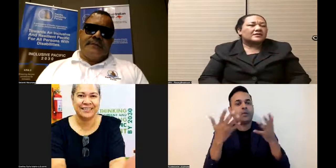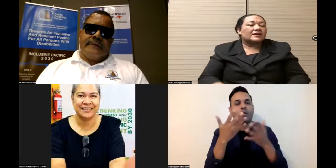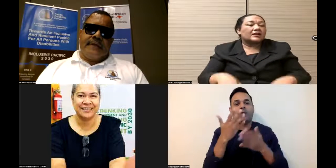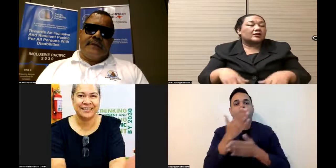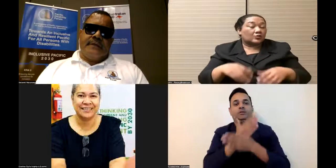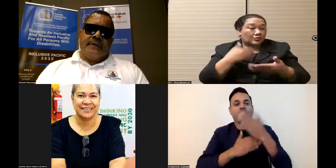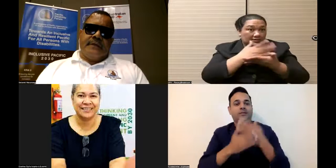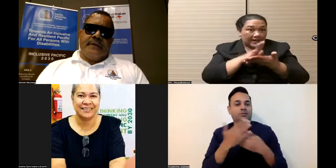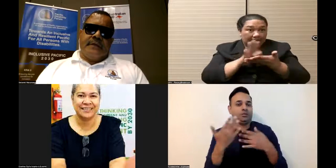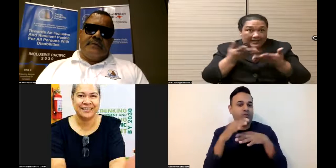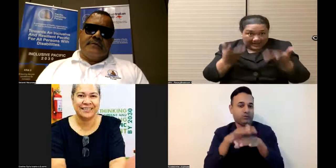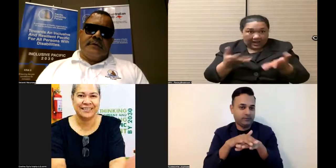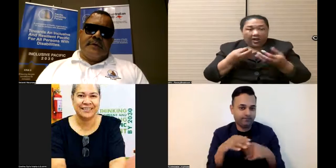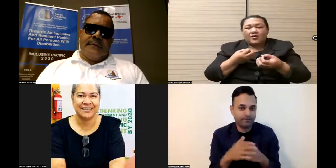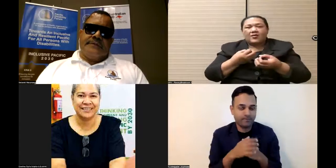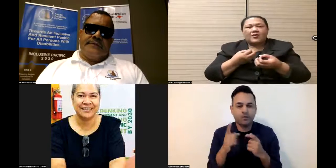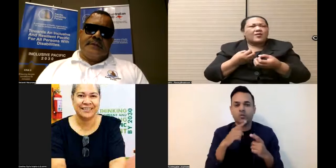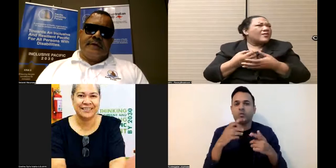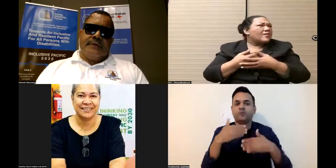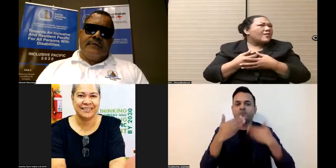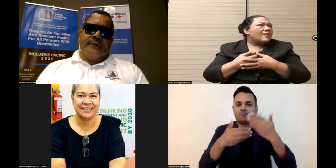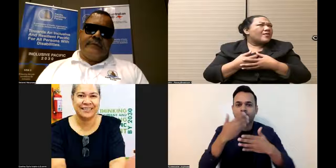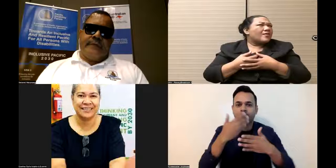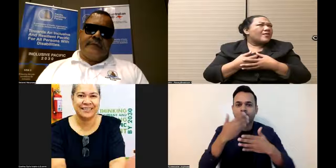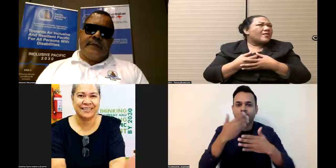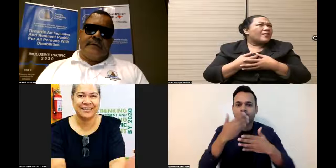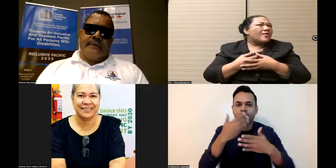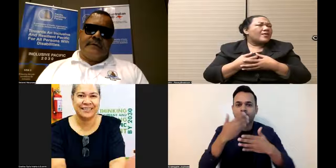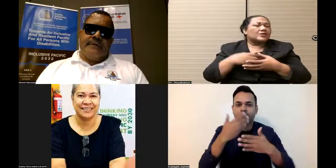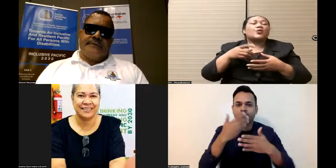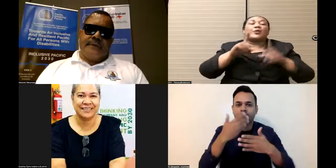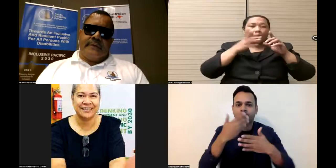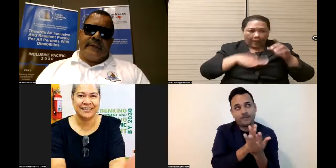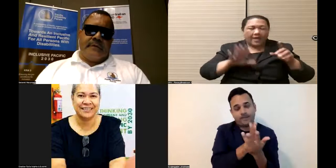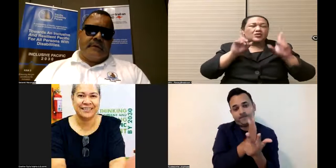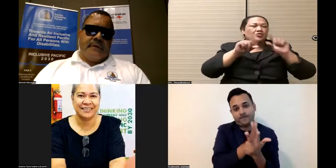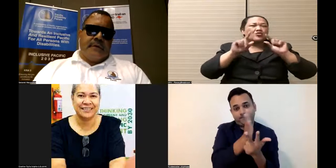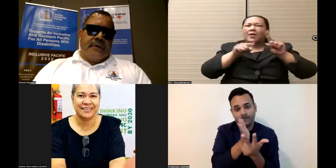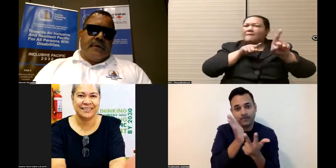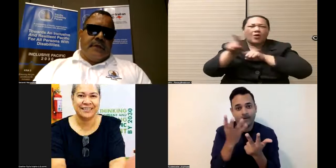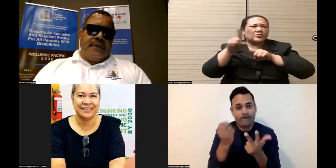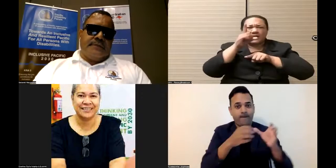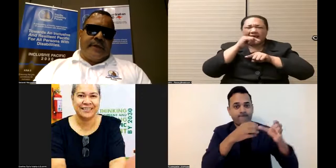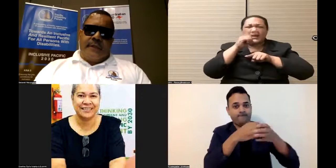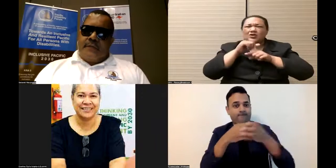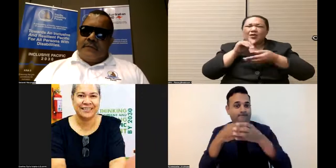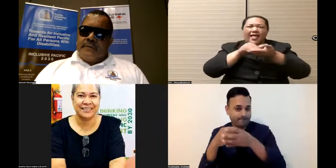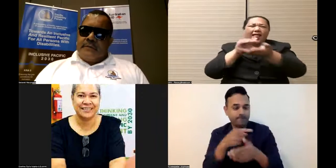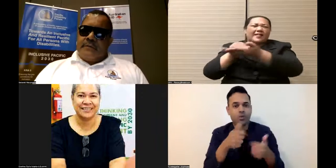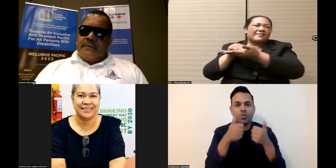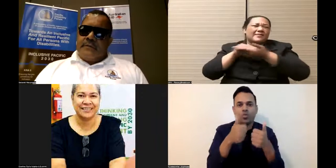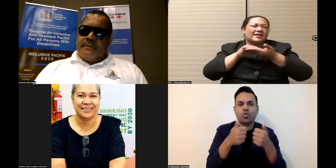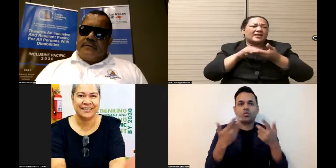the notes that we can to help us in moving forward together in this area. It is